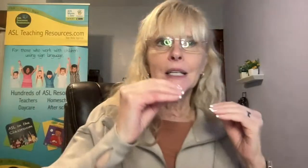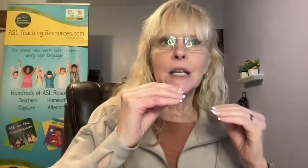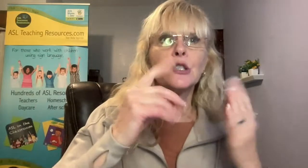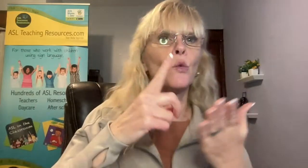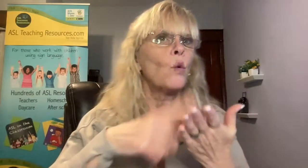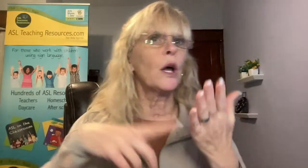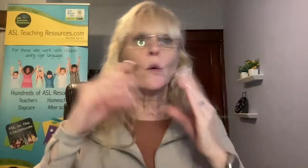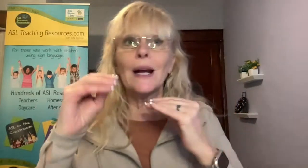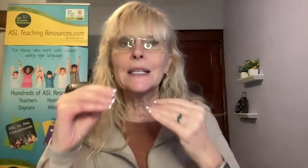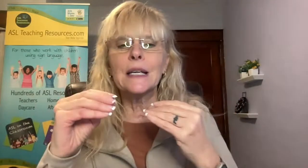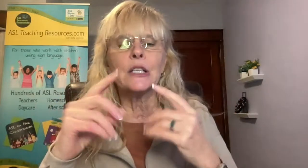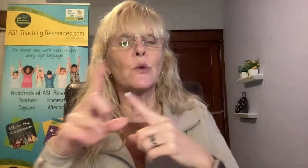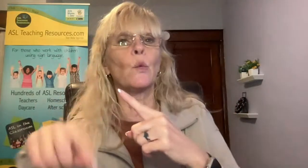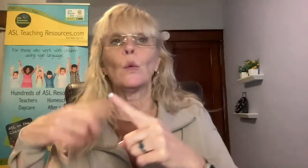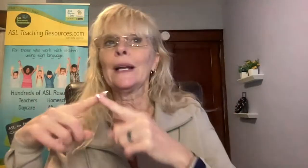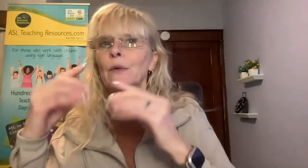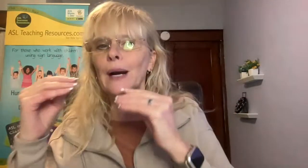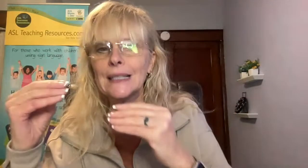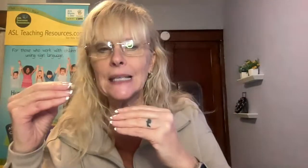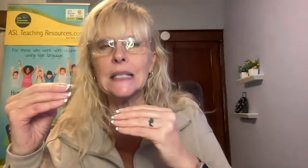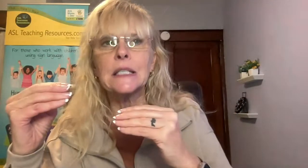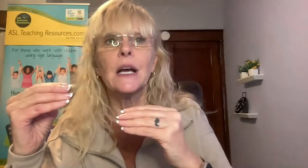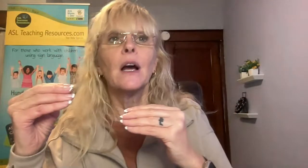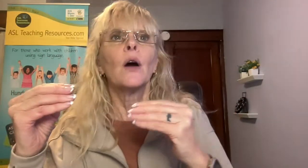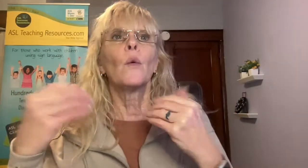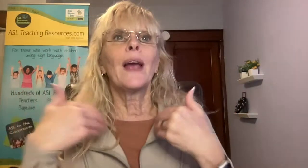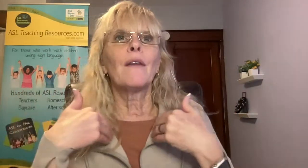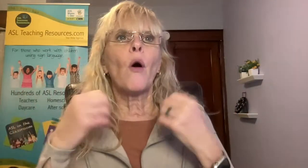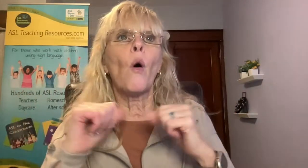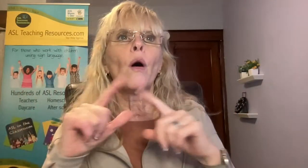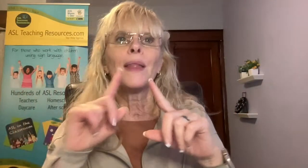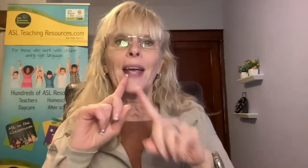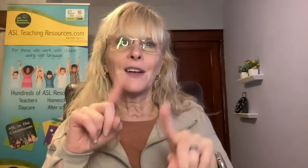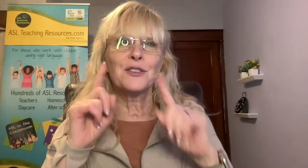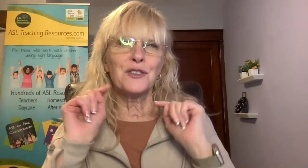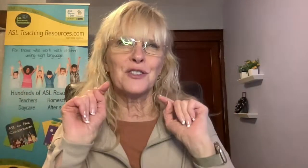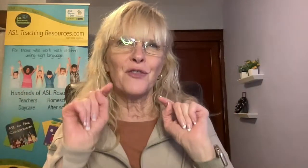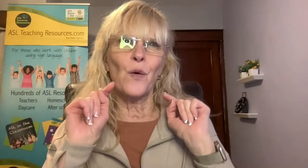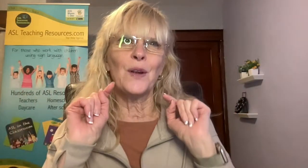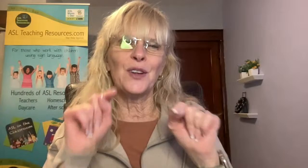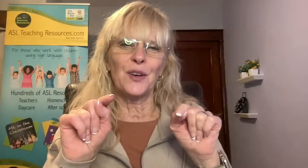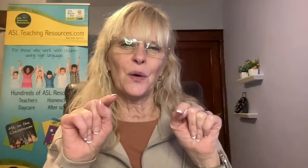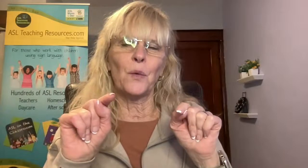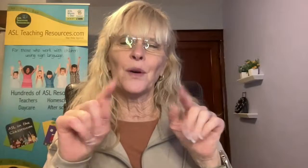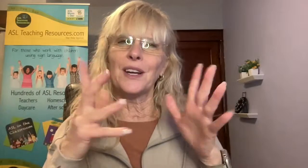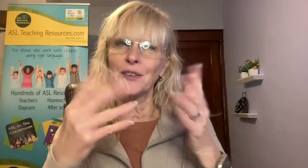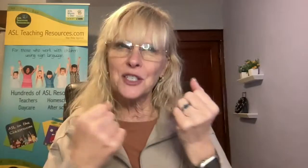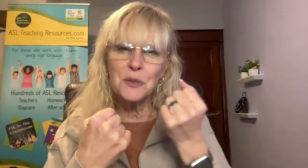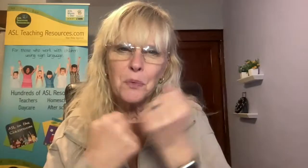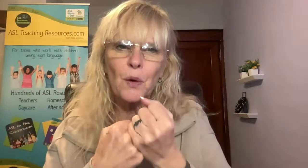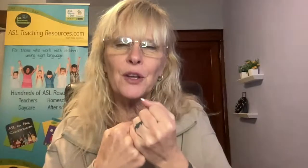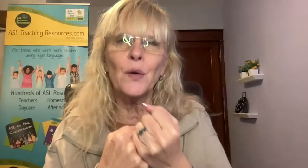teach? What do I teach? When do I teach? We have all the answers for you. We're here to support you at